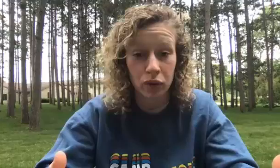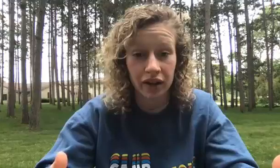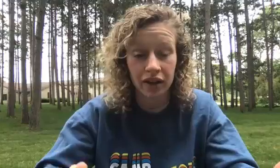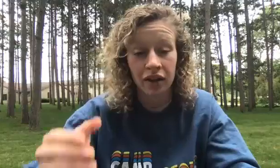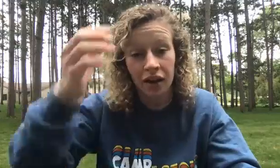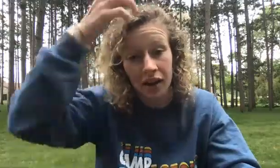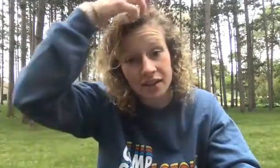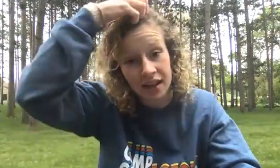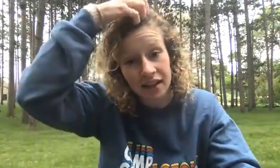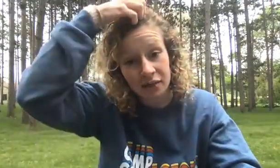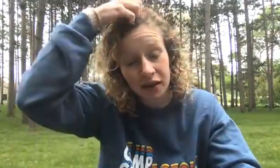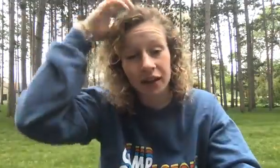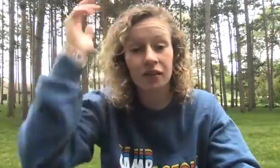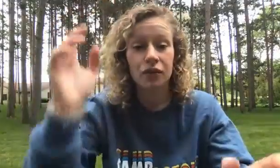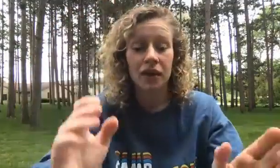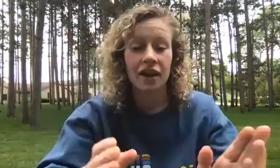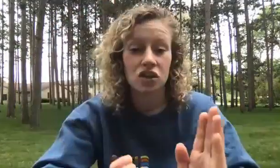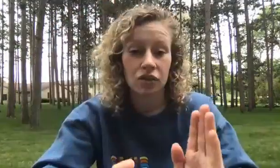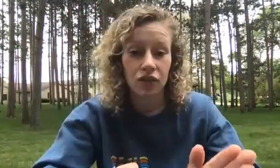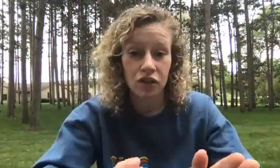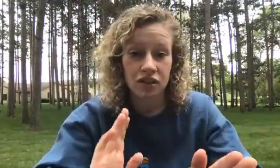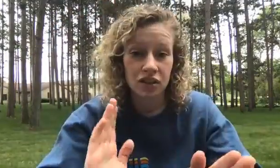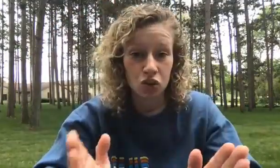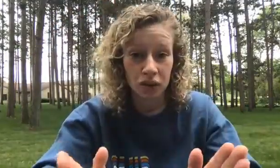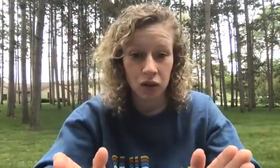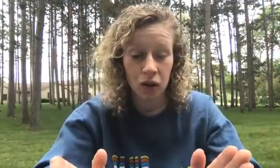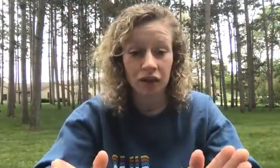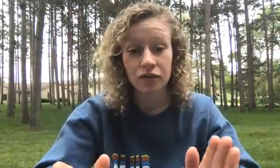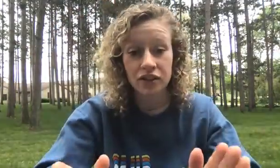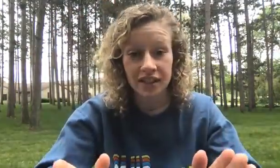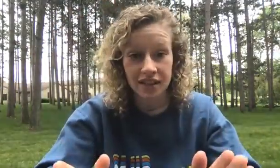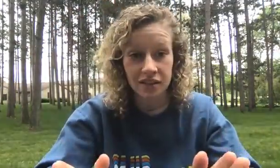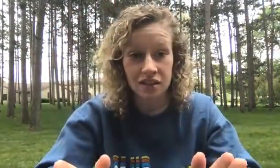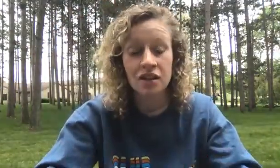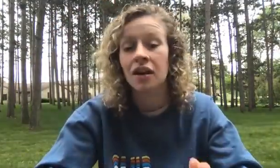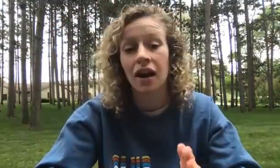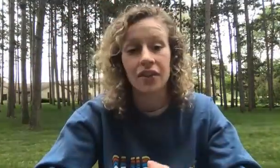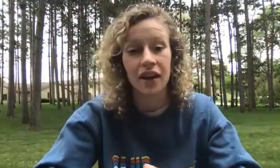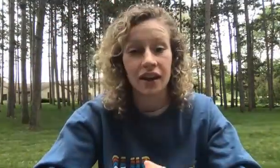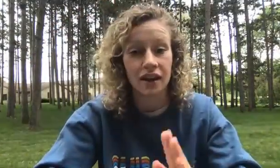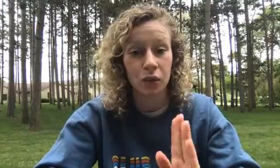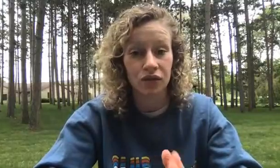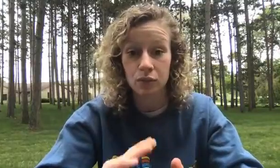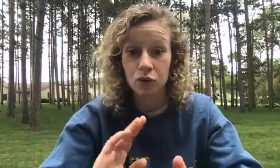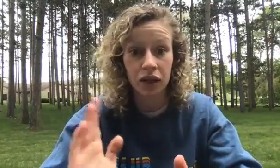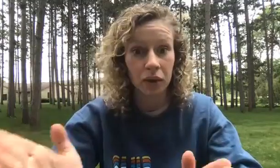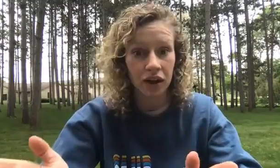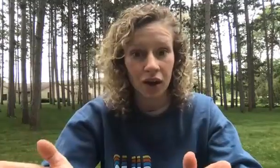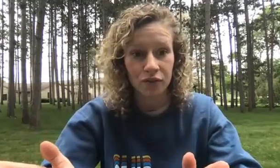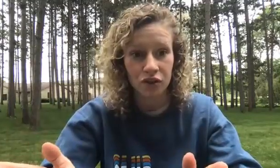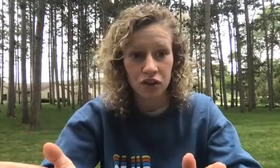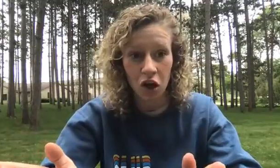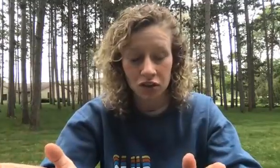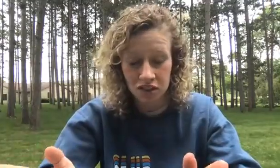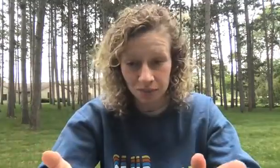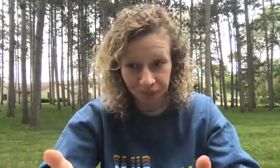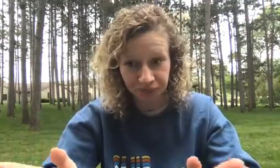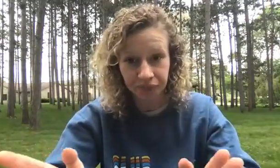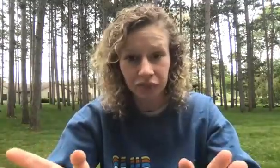joining, it's anybody from the age of 13 to 21 for teens, and then anyone from 21 up for adults. And